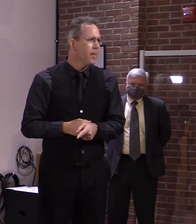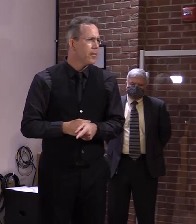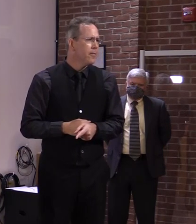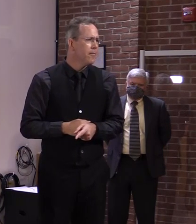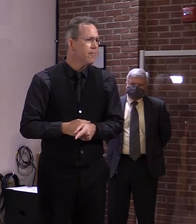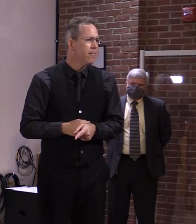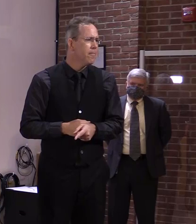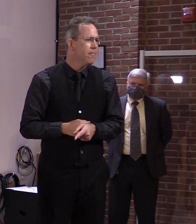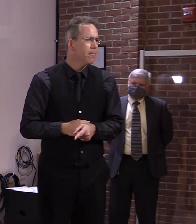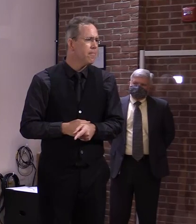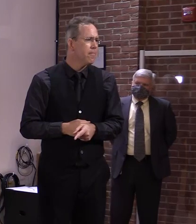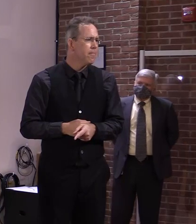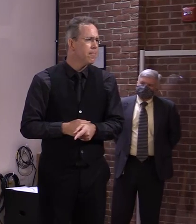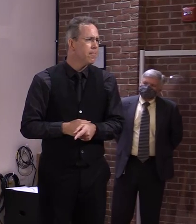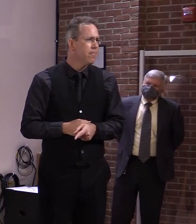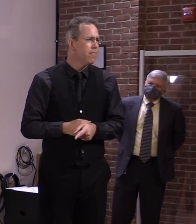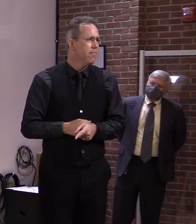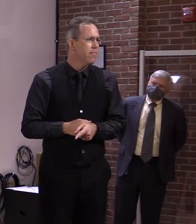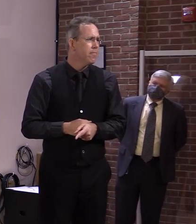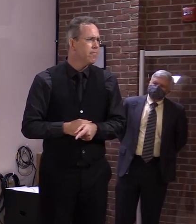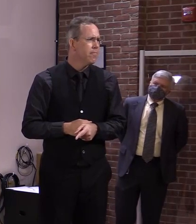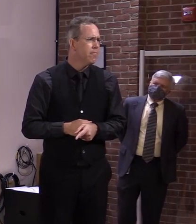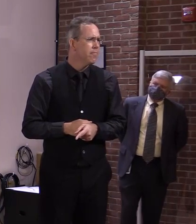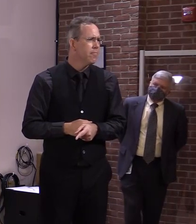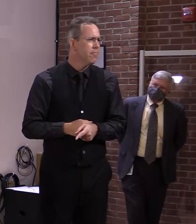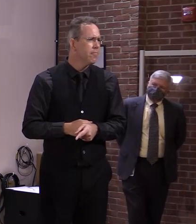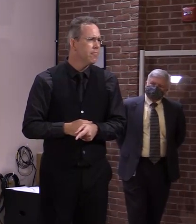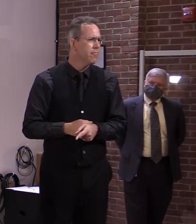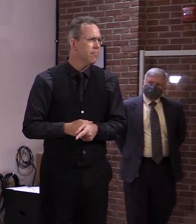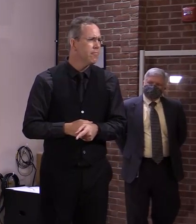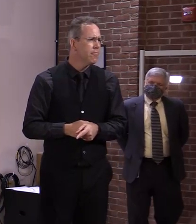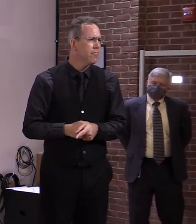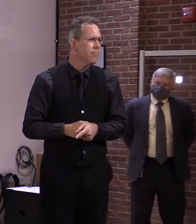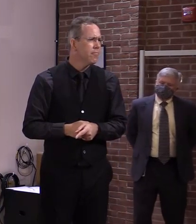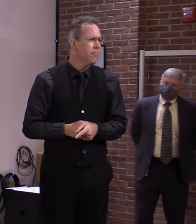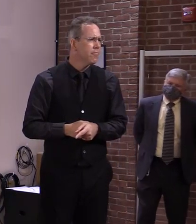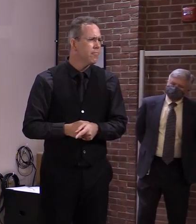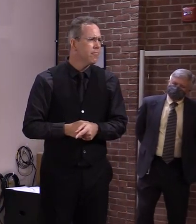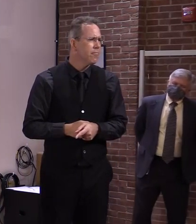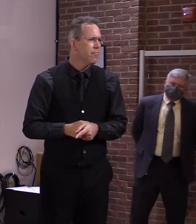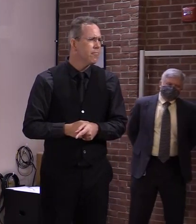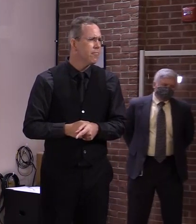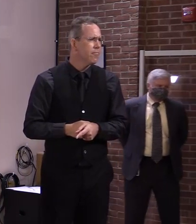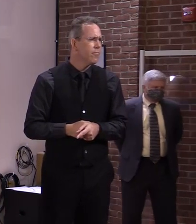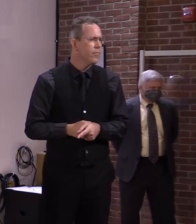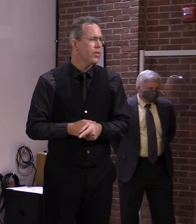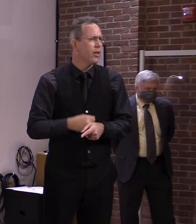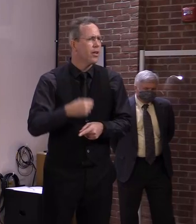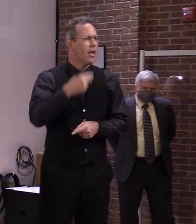of buprenorphine. Yeah, you know, I haven't seen the bill yet. Obviously, I know